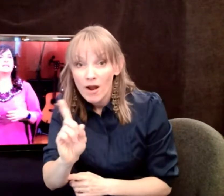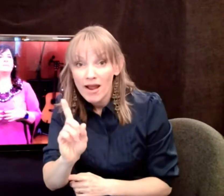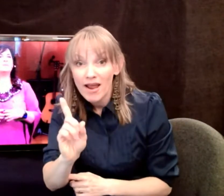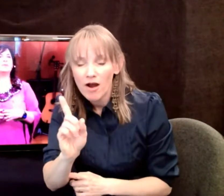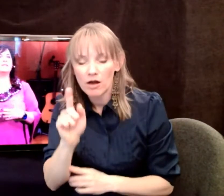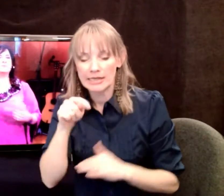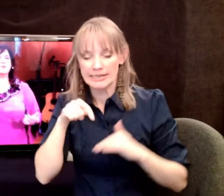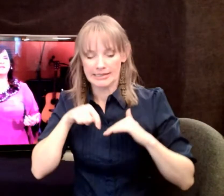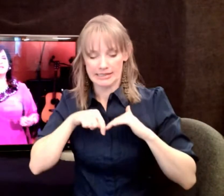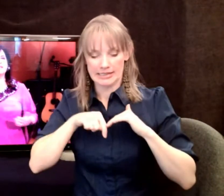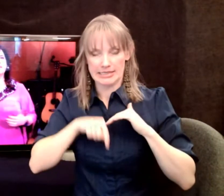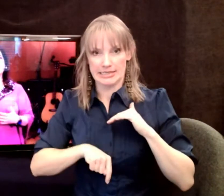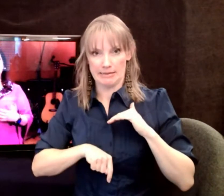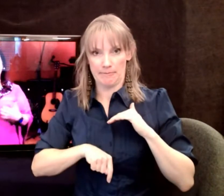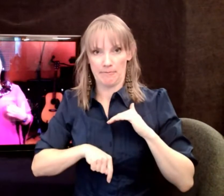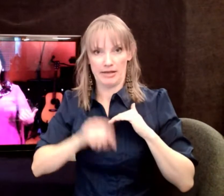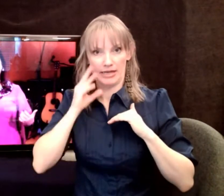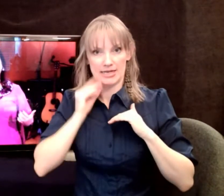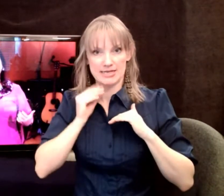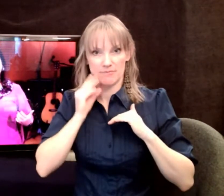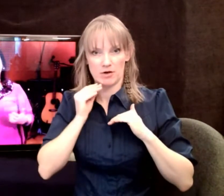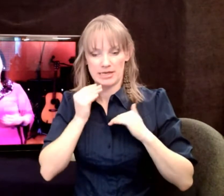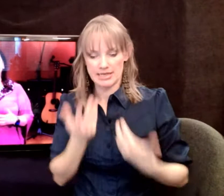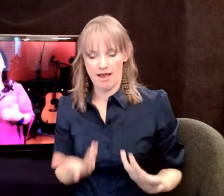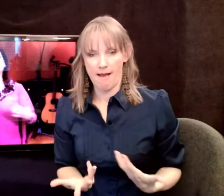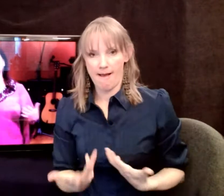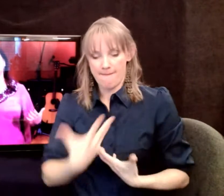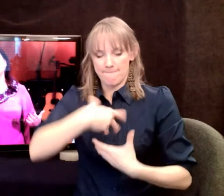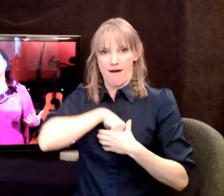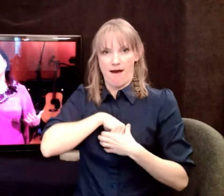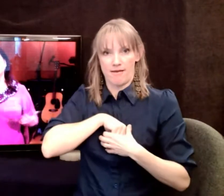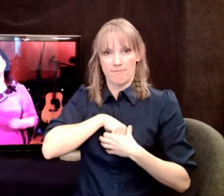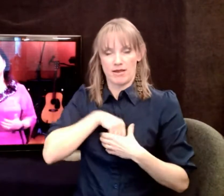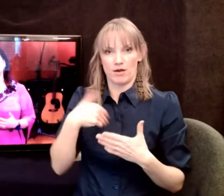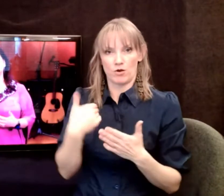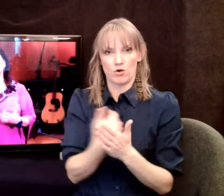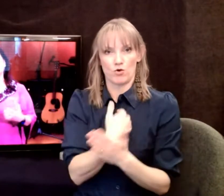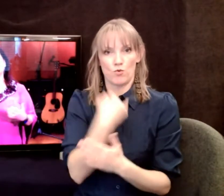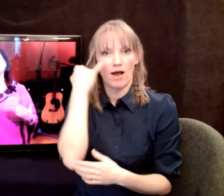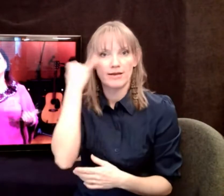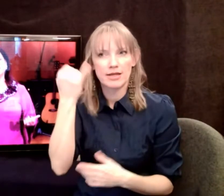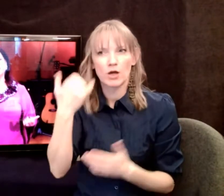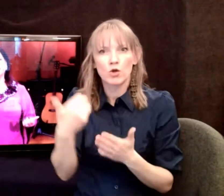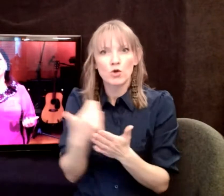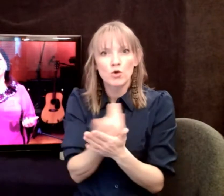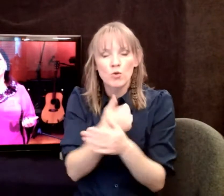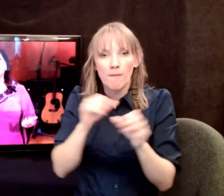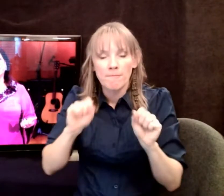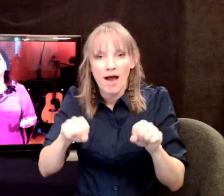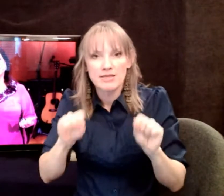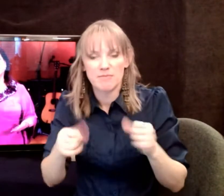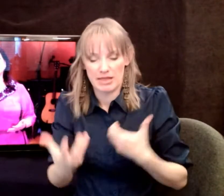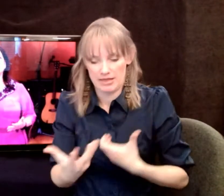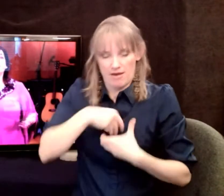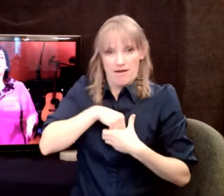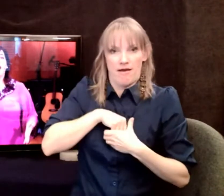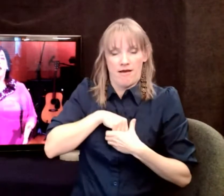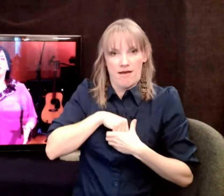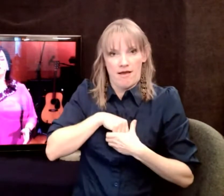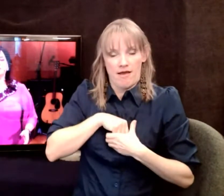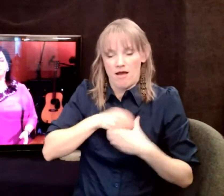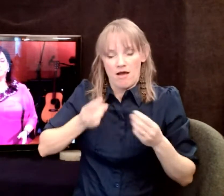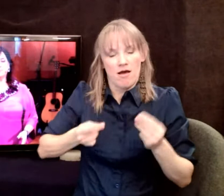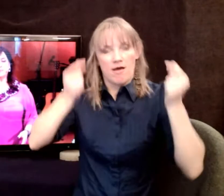a deeper experience, an embodiment of some new idea, some new possibility. It comes in a